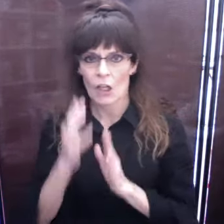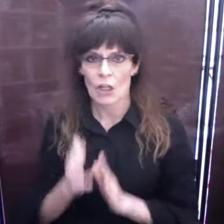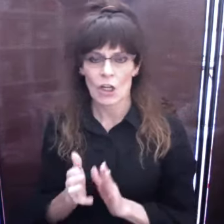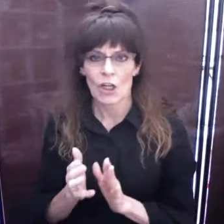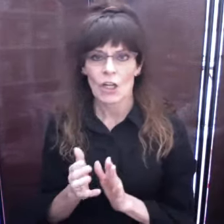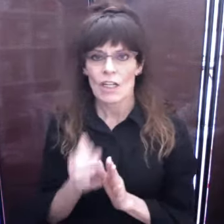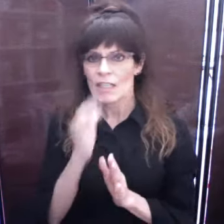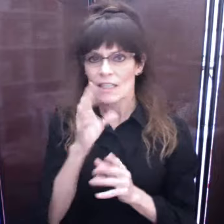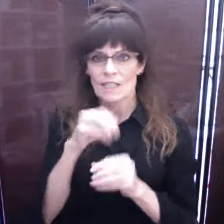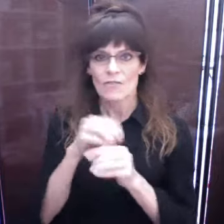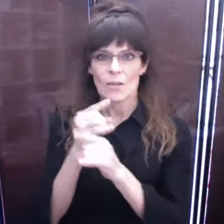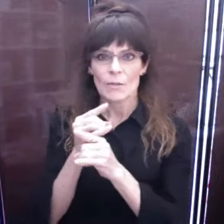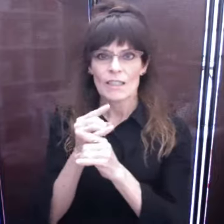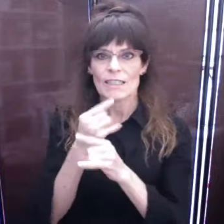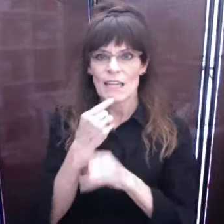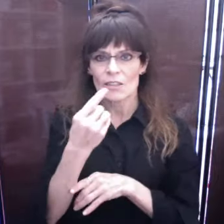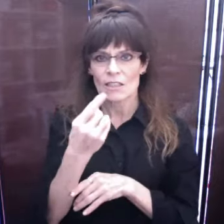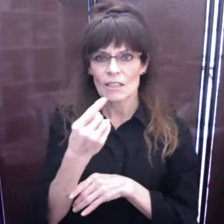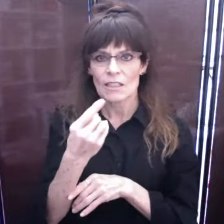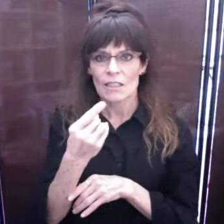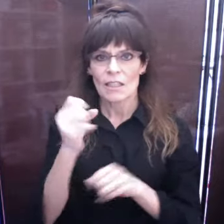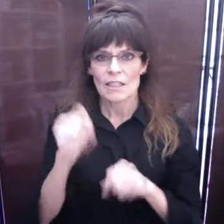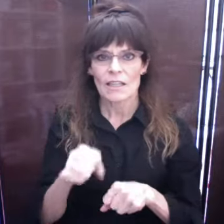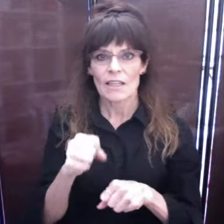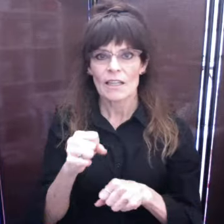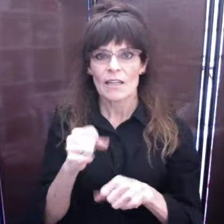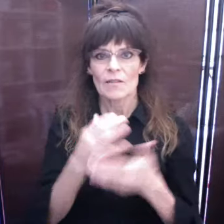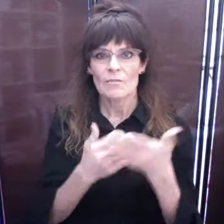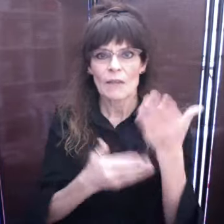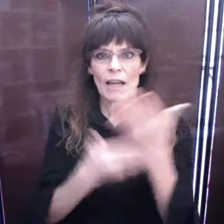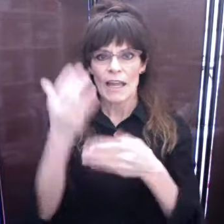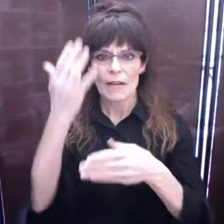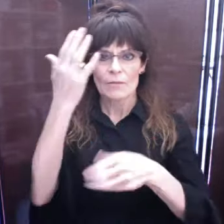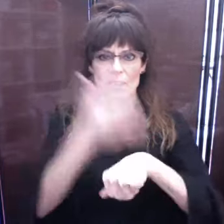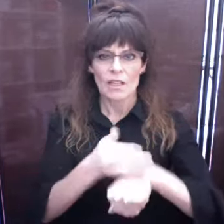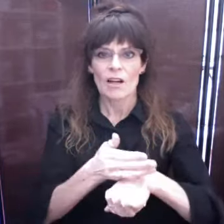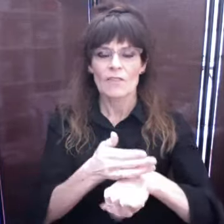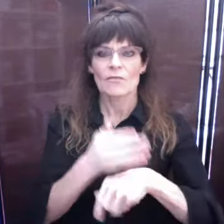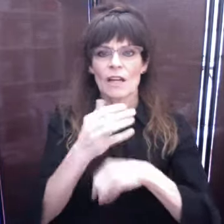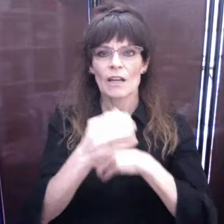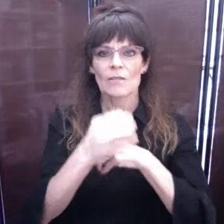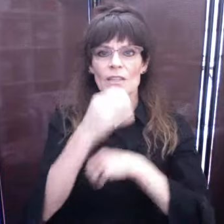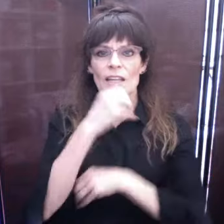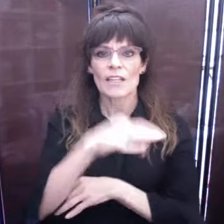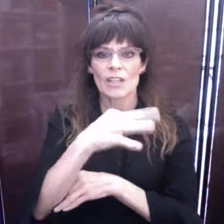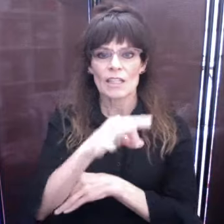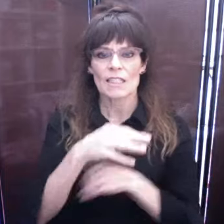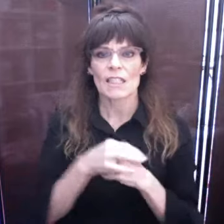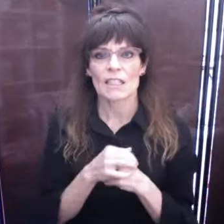paints the picture. You guys, I had my hand cut off in a car accident when I was 19. We had been, when you're a kid, your mom and your grandma give